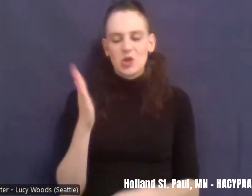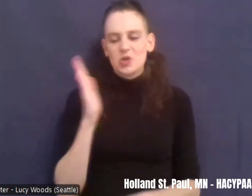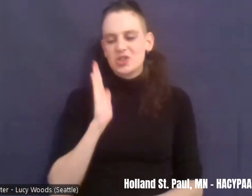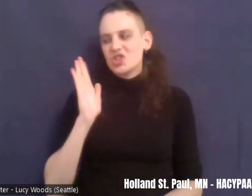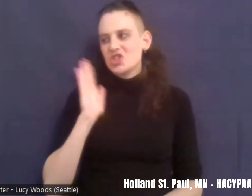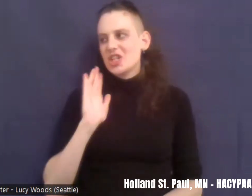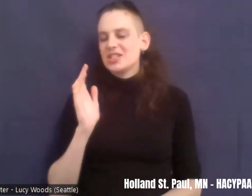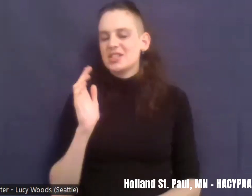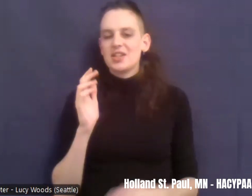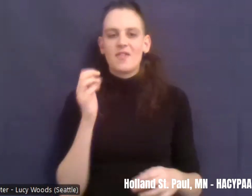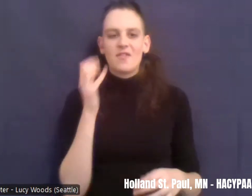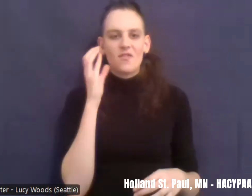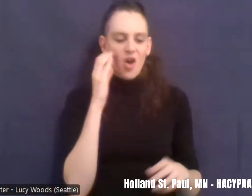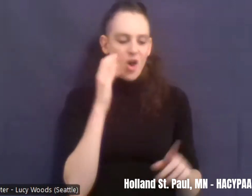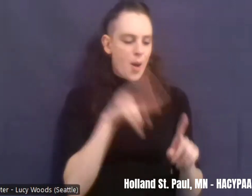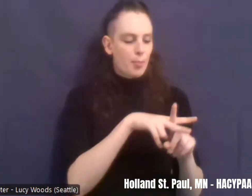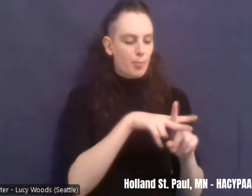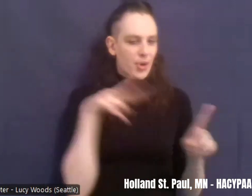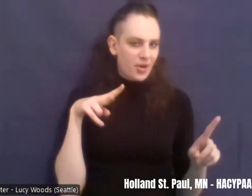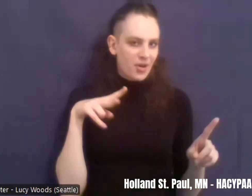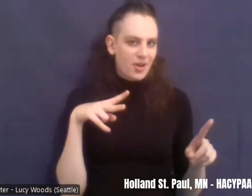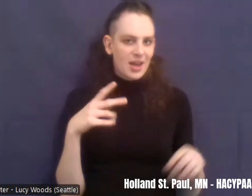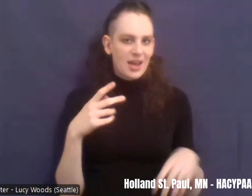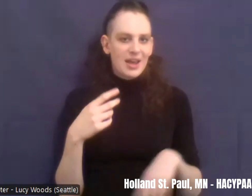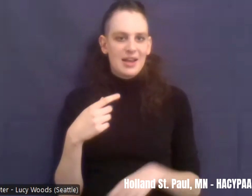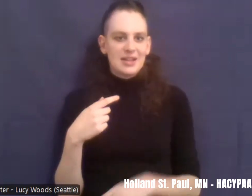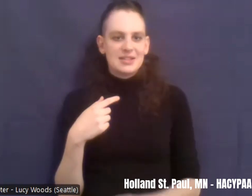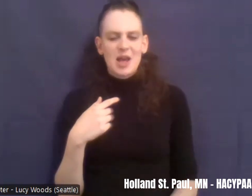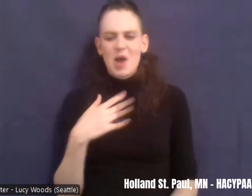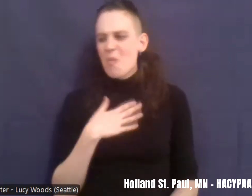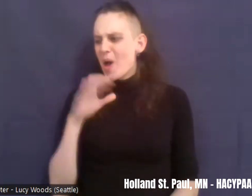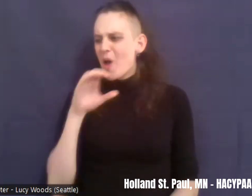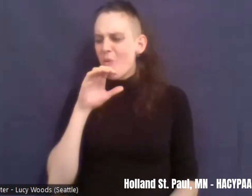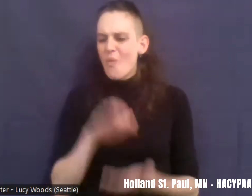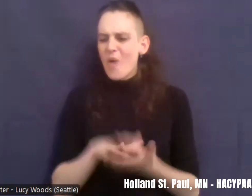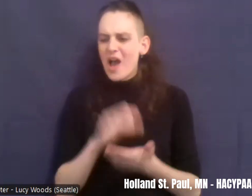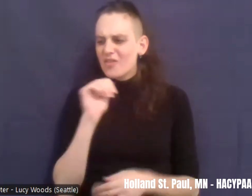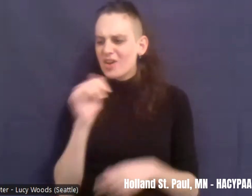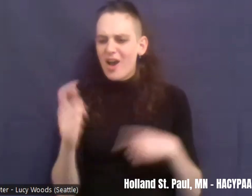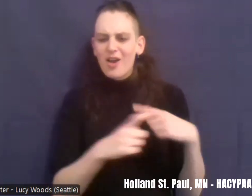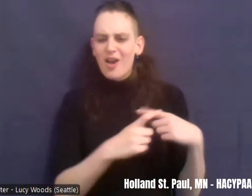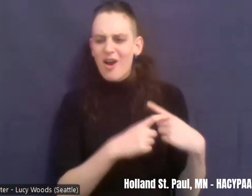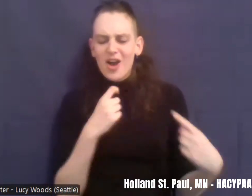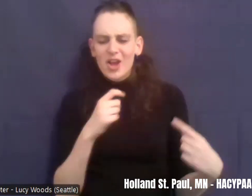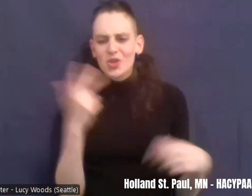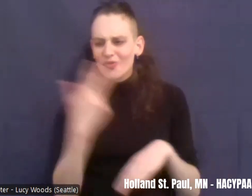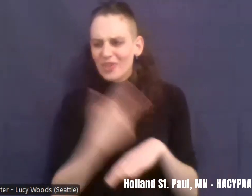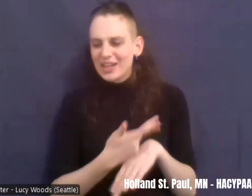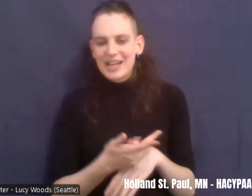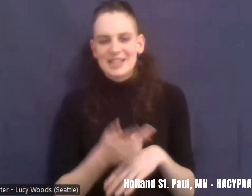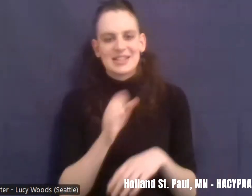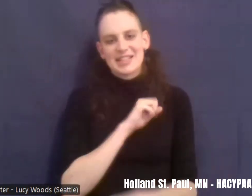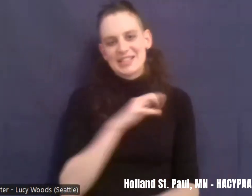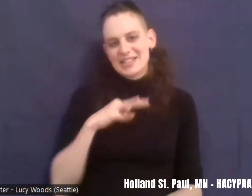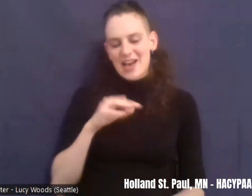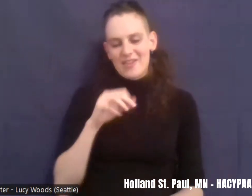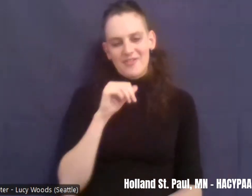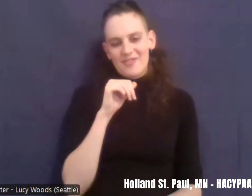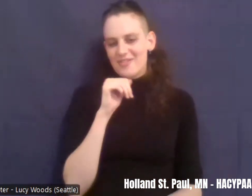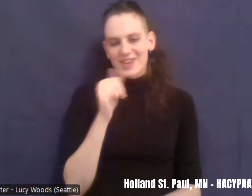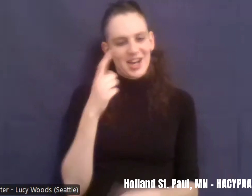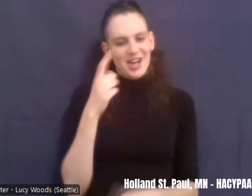and then they'd be like, my wife hadn't called in like 3 days, and like none of the like staff ever checks the phones. So yeah, I was a terror, like a